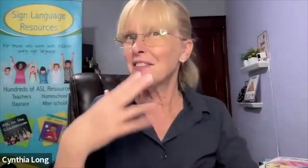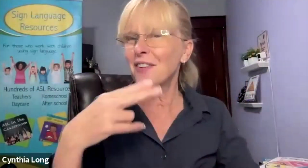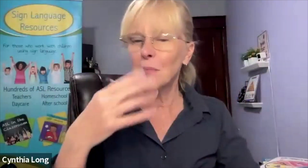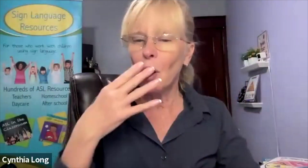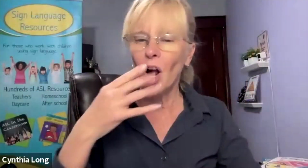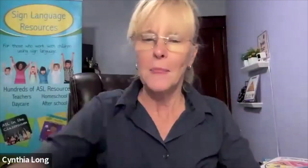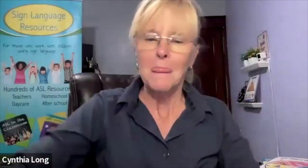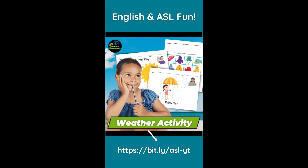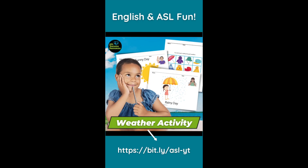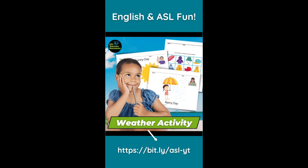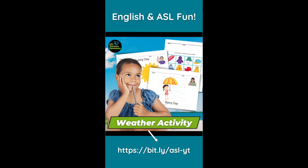fun part.